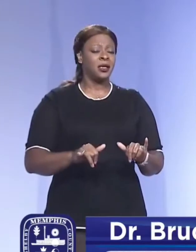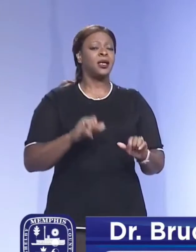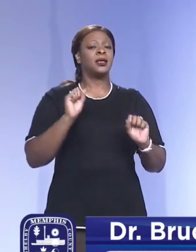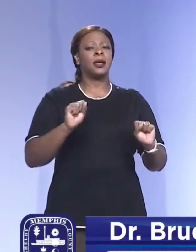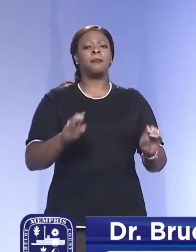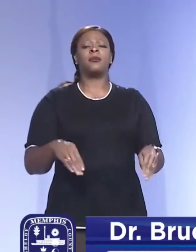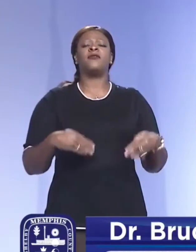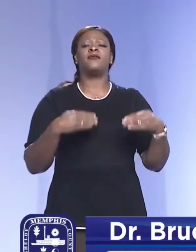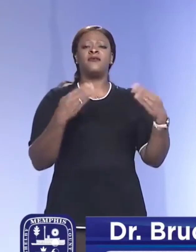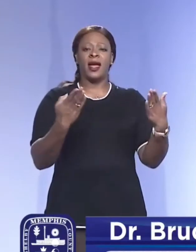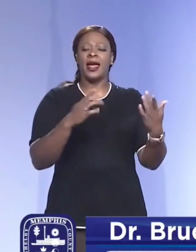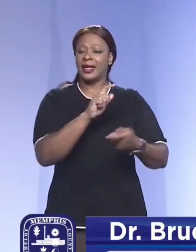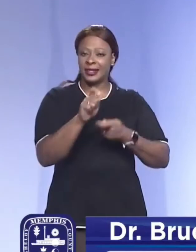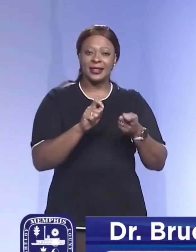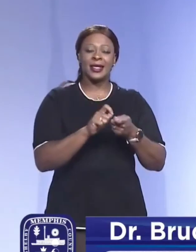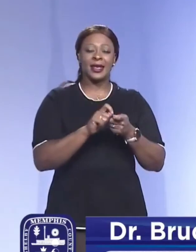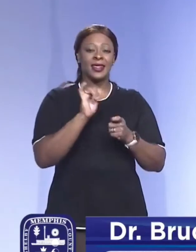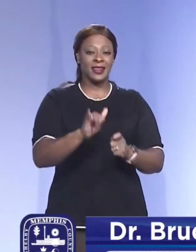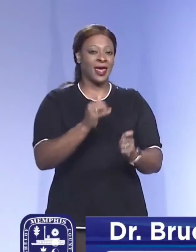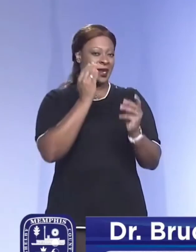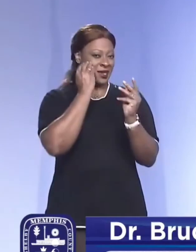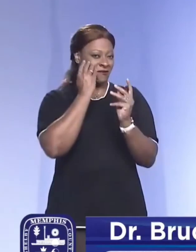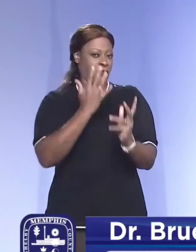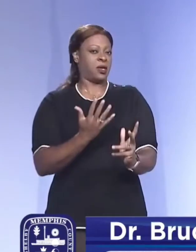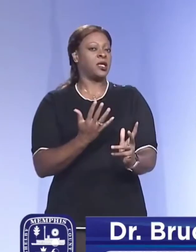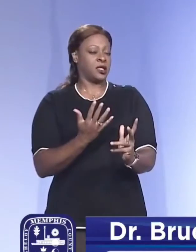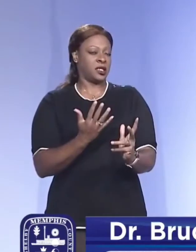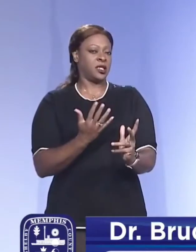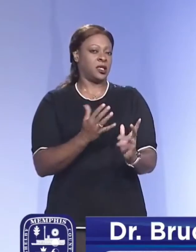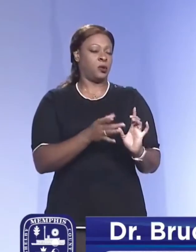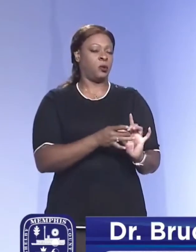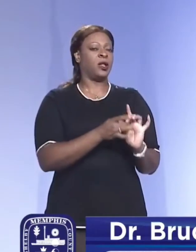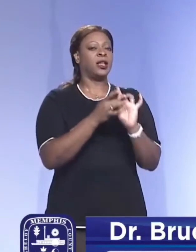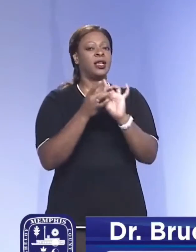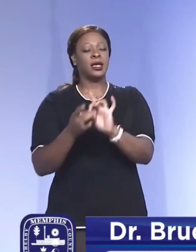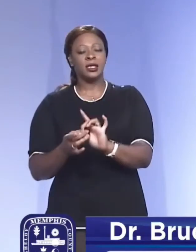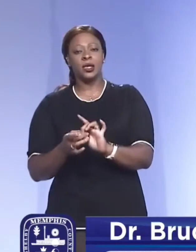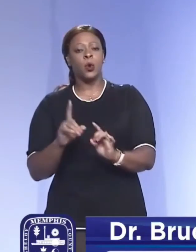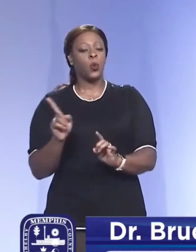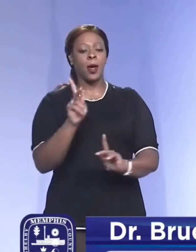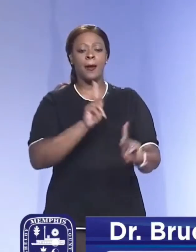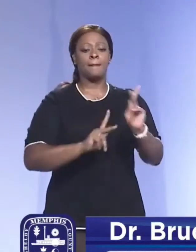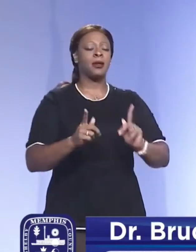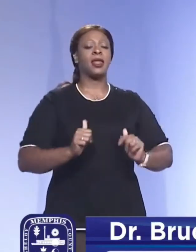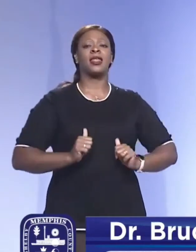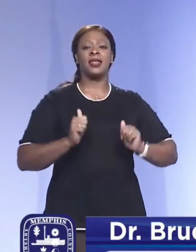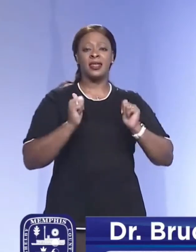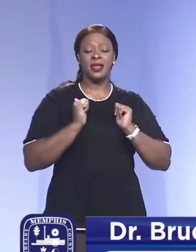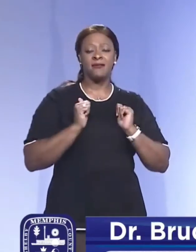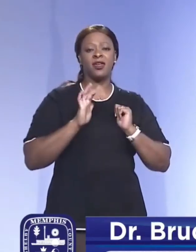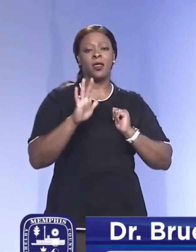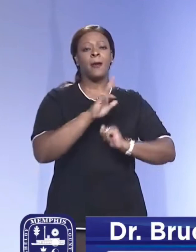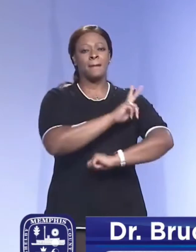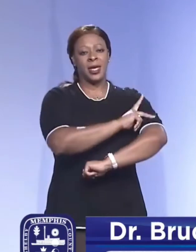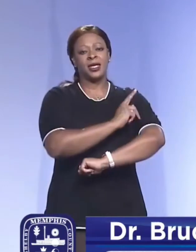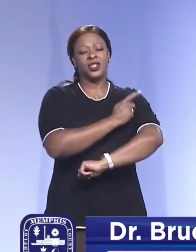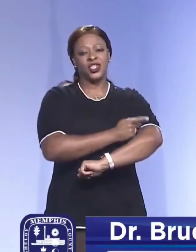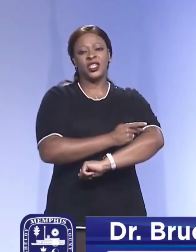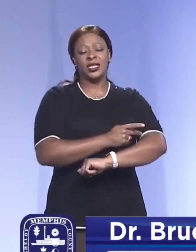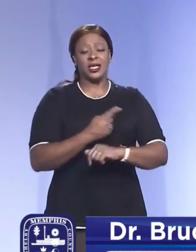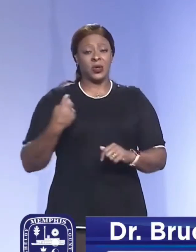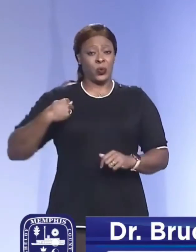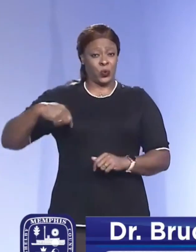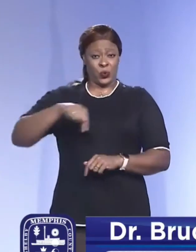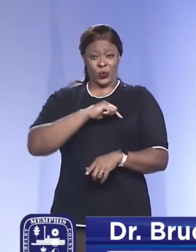provide exactly the information as it relates to the residency of their patients. We